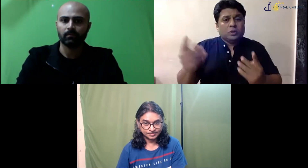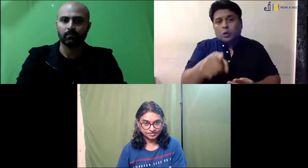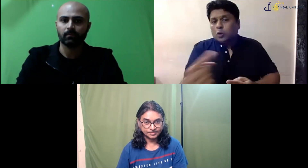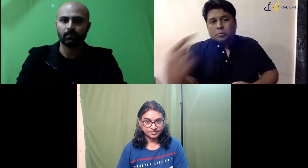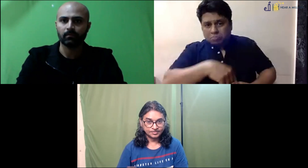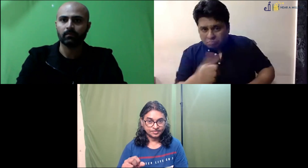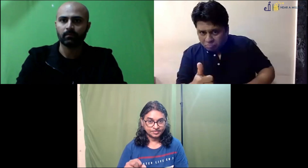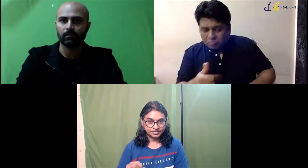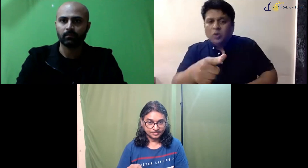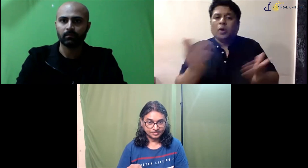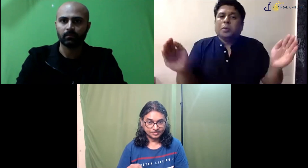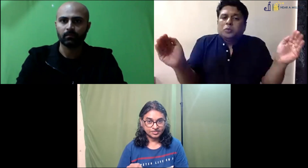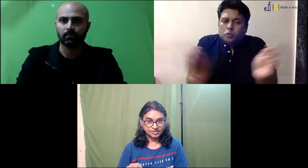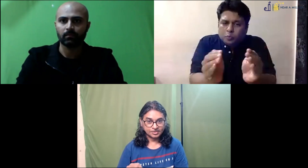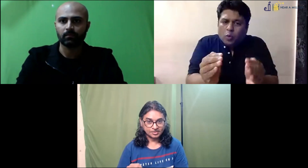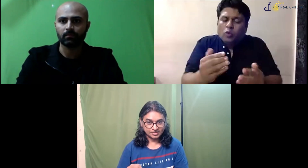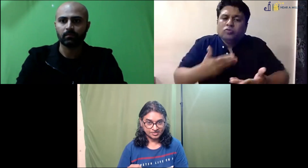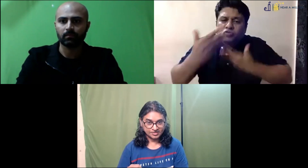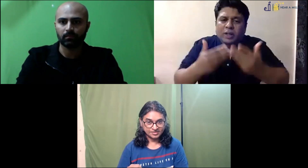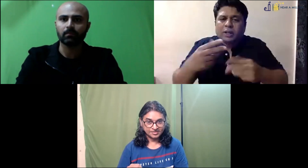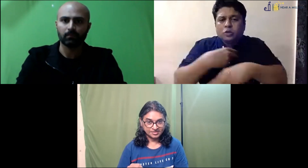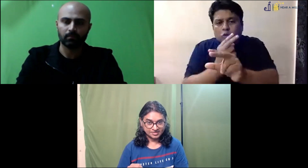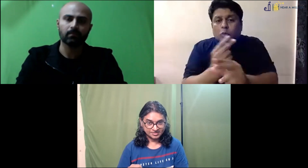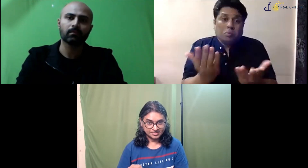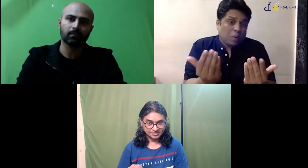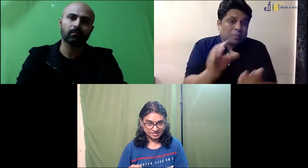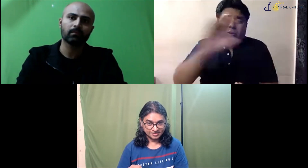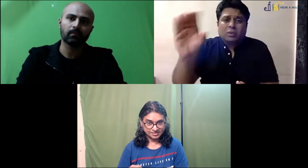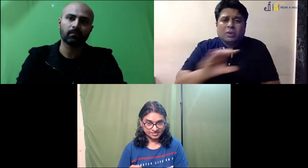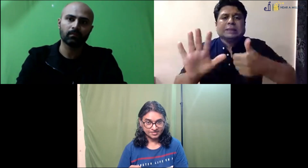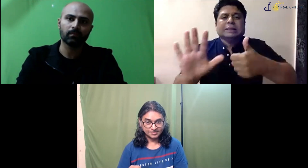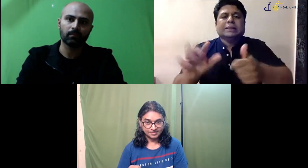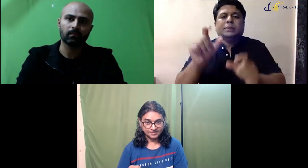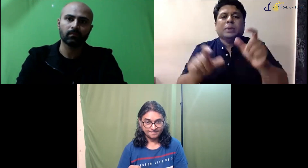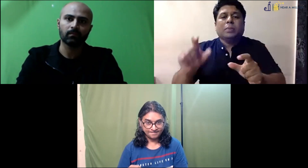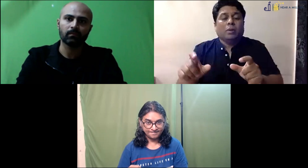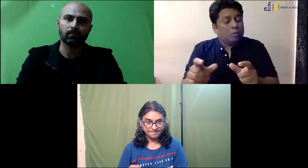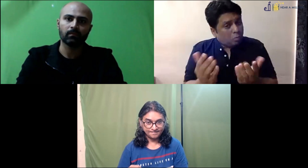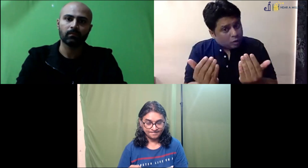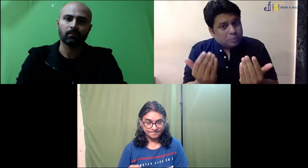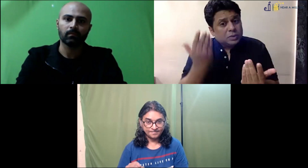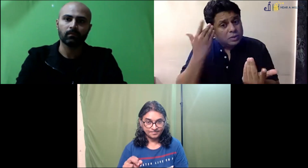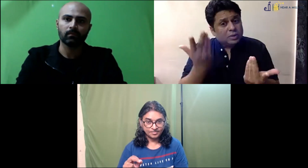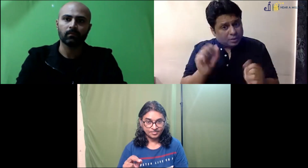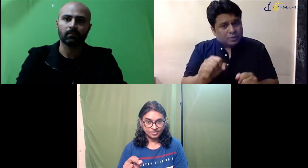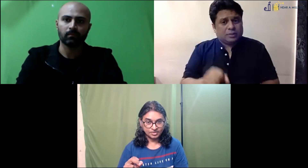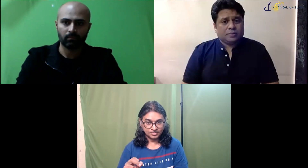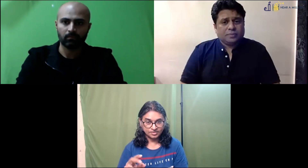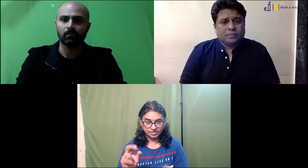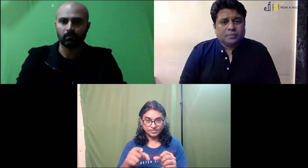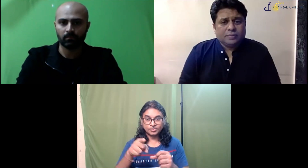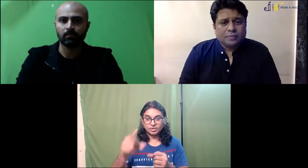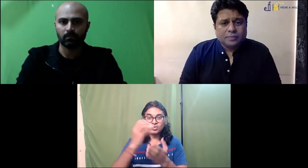option. We are not rigid on it. If you can't come over there, maybe we can have the short training on the Zoom, maybe with the 6 people